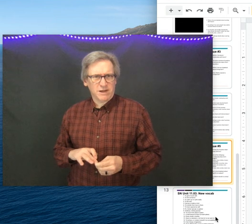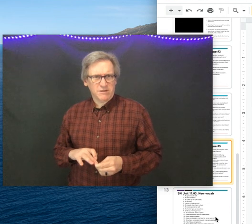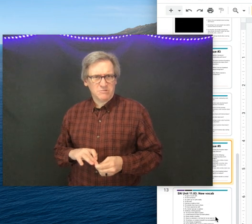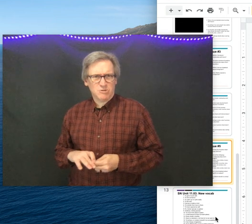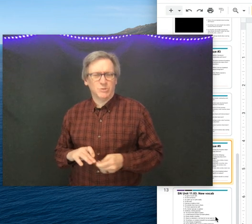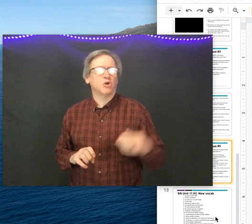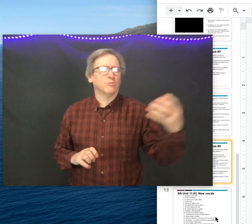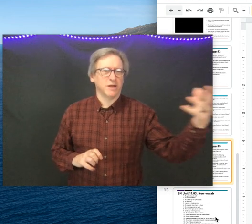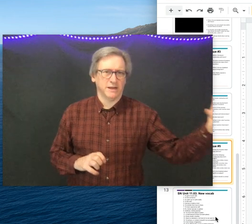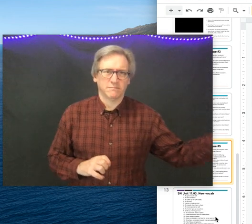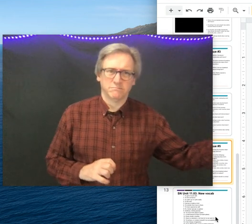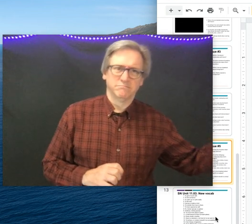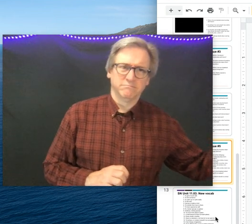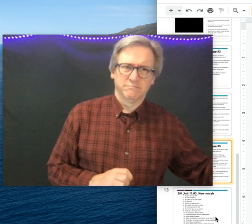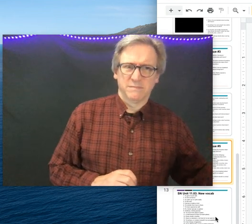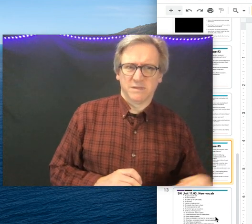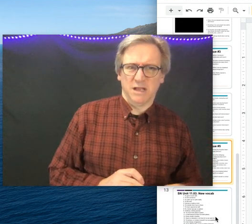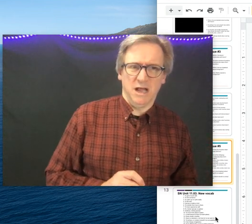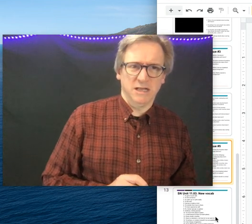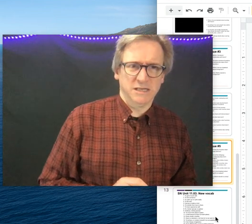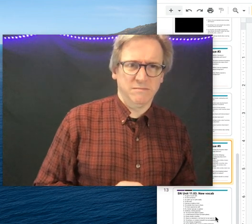they're wearing to incorporate